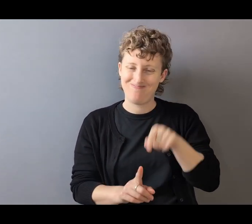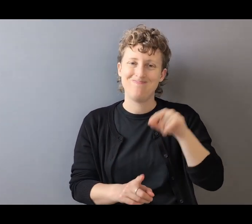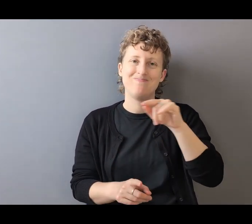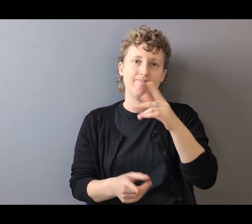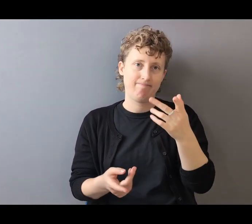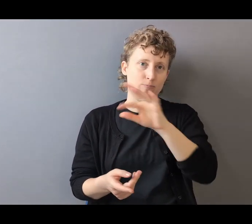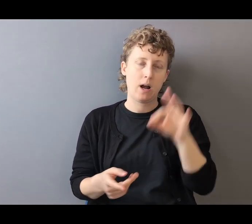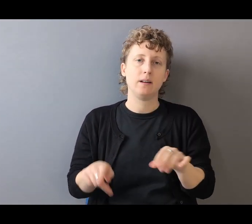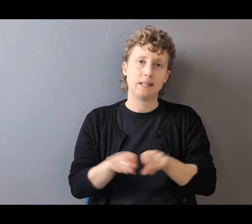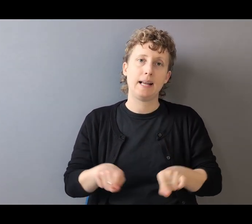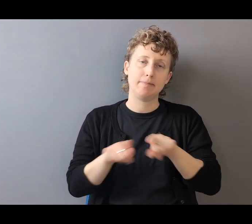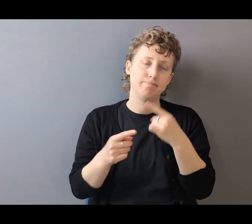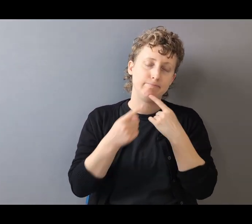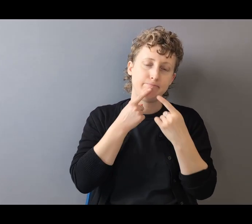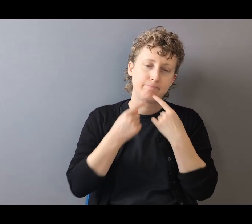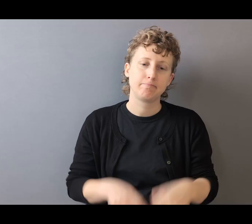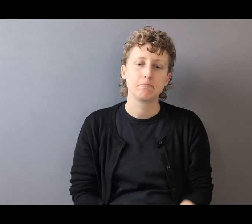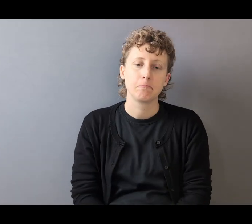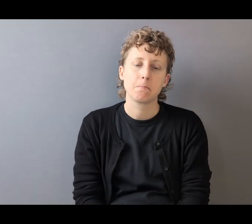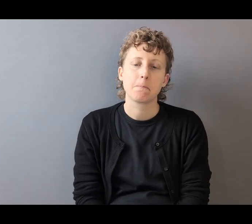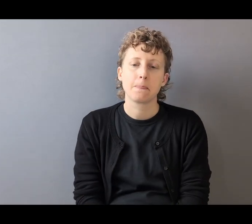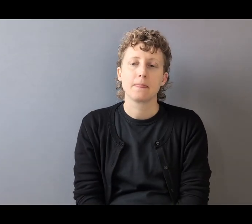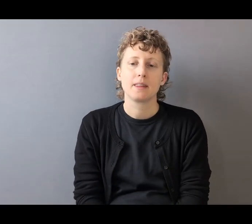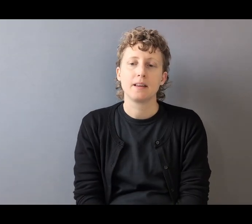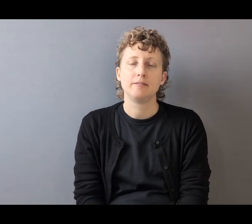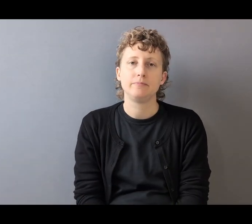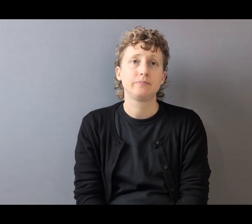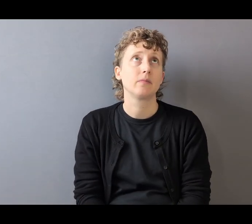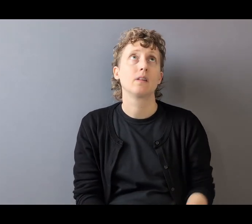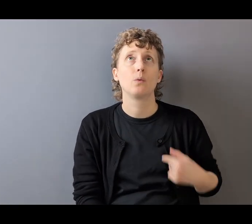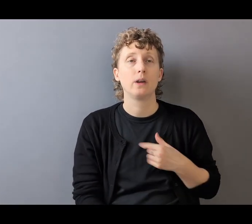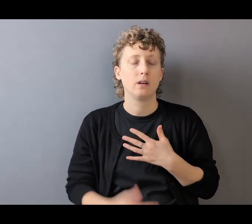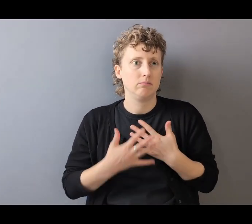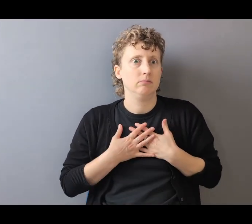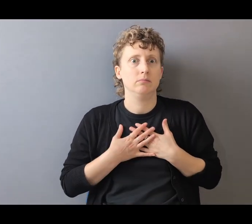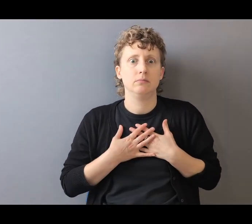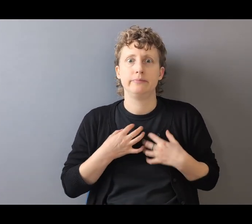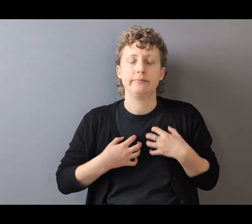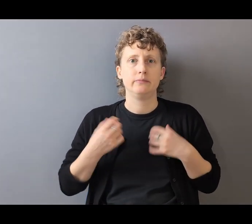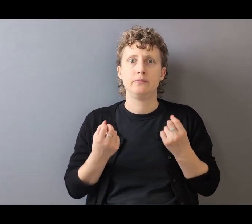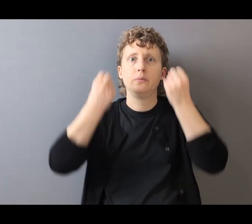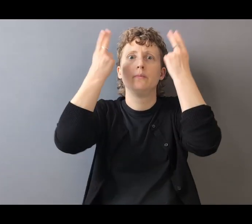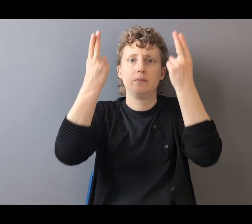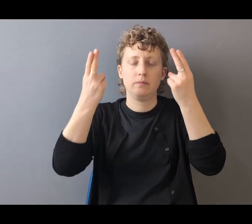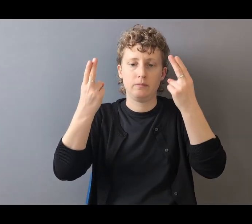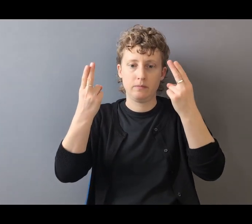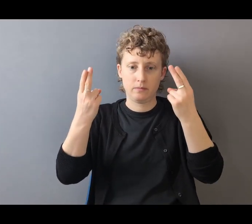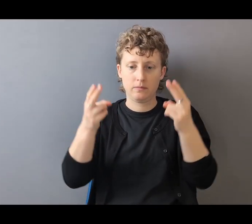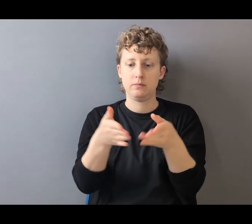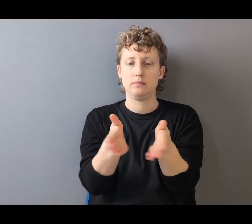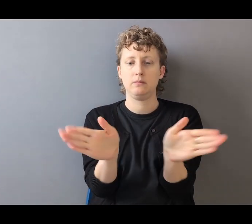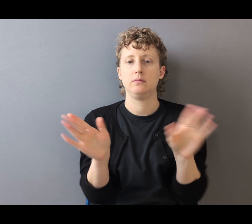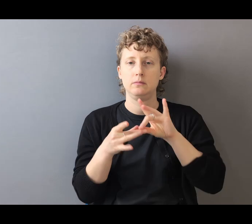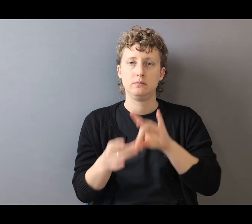know the topic is big enough, but really we would be very happy, more than happy to do more things on